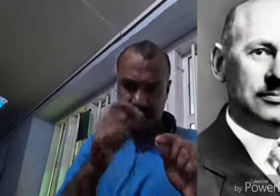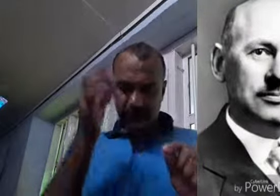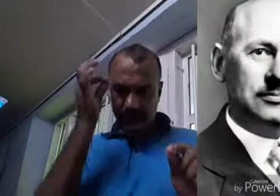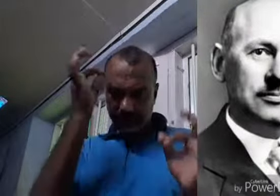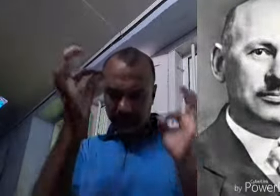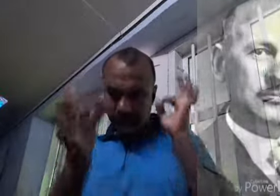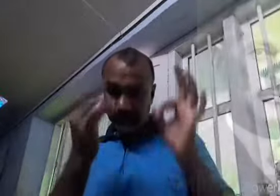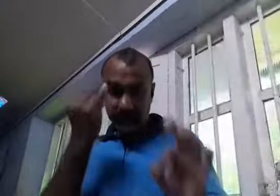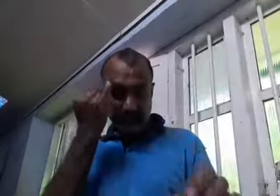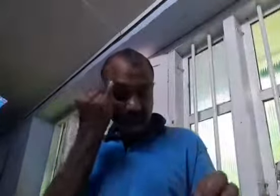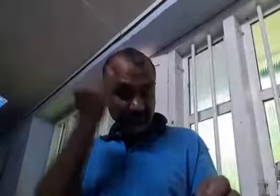I'm going to go for it.